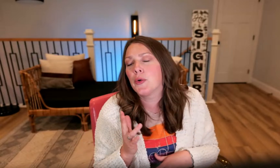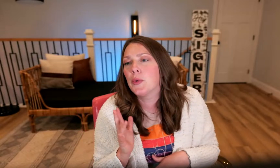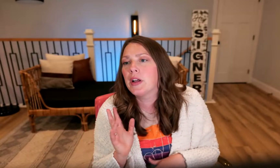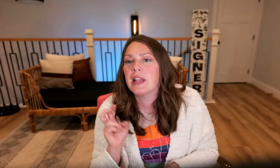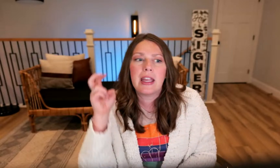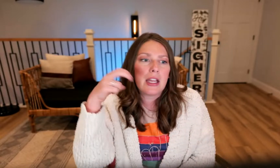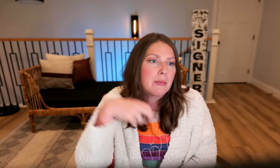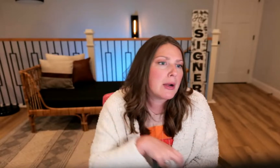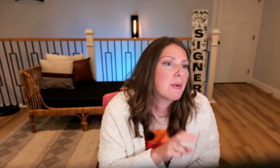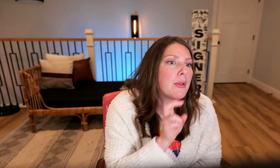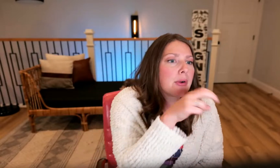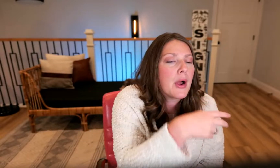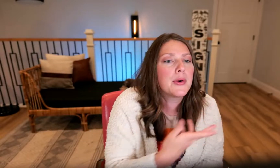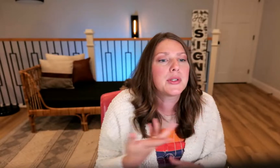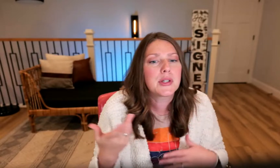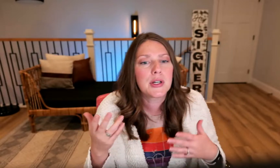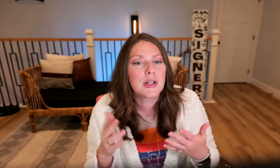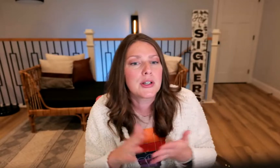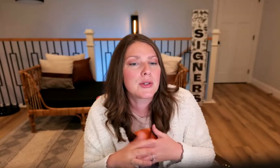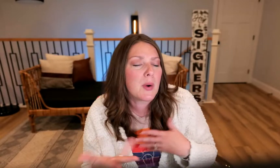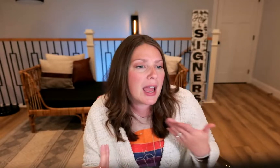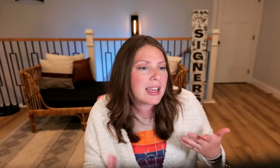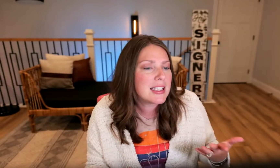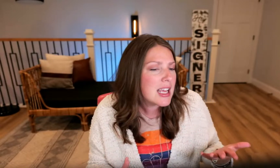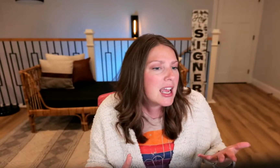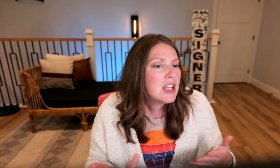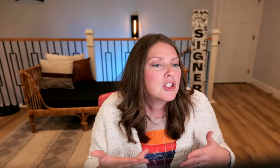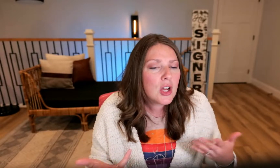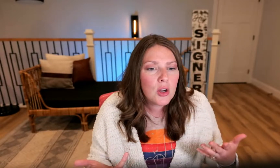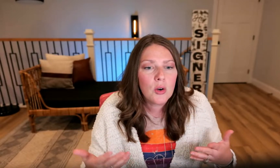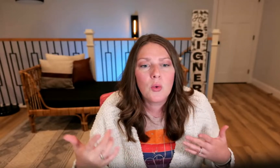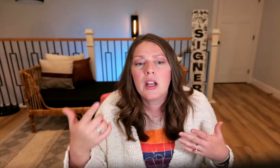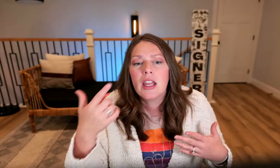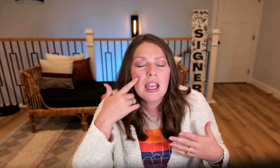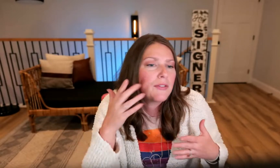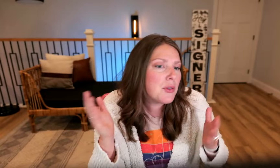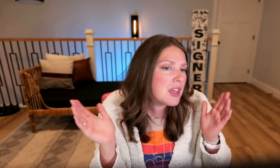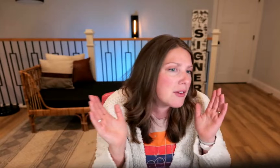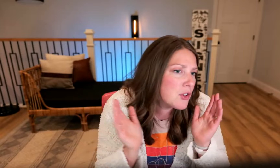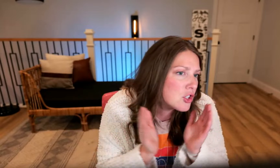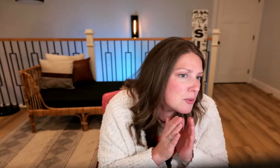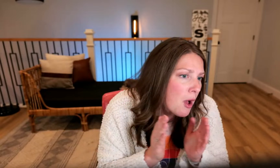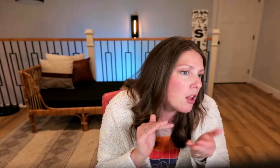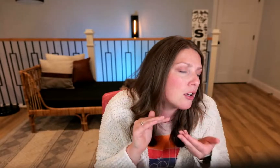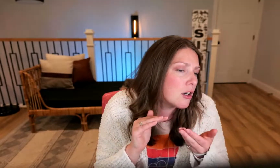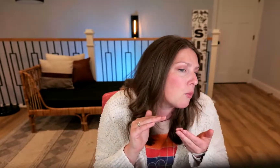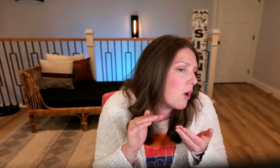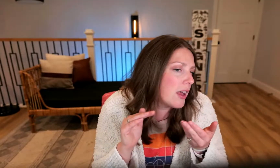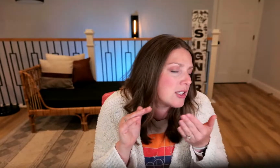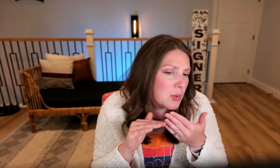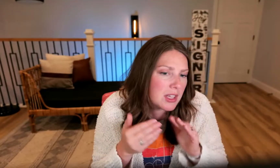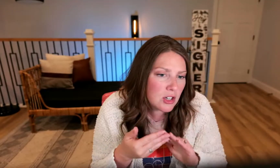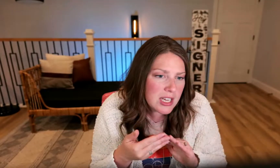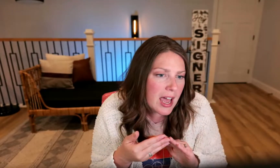go and ride roller coasters, right? So if you think of your smaller ones within your